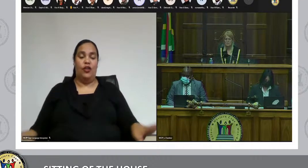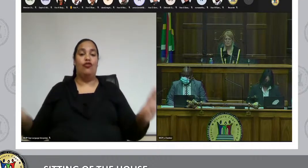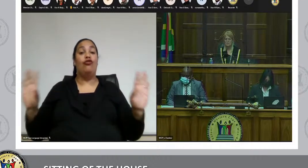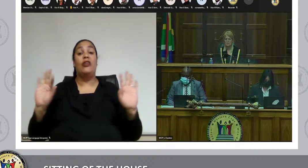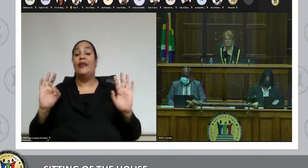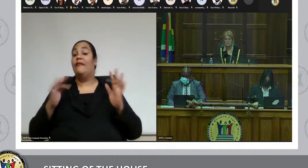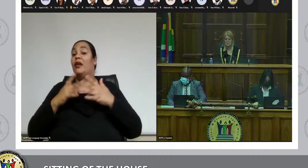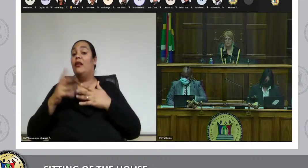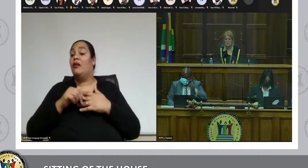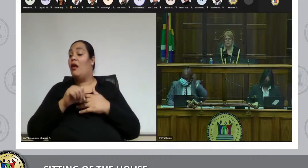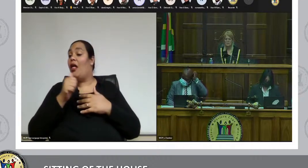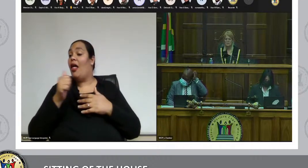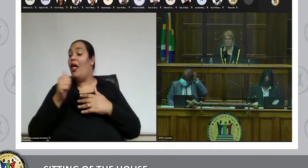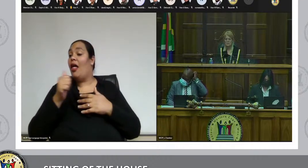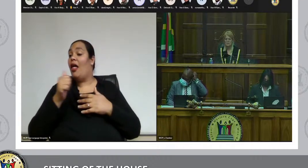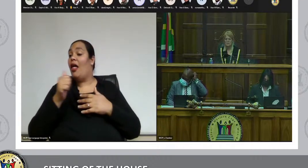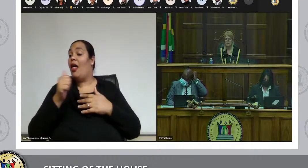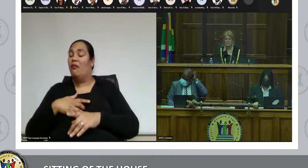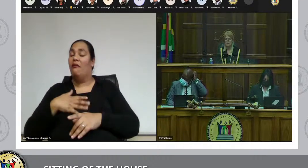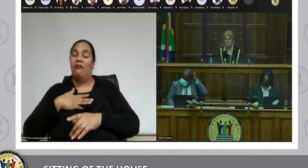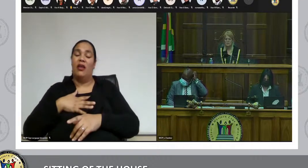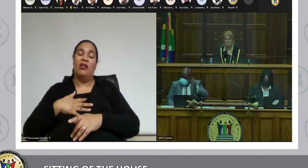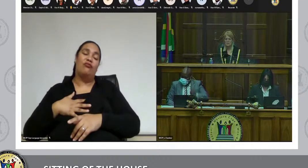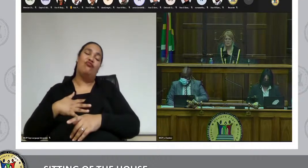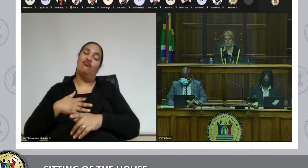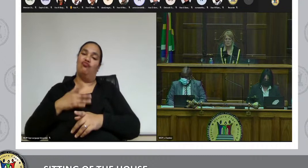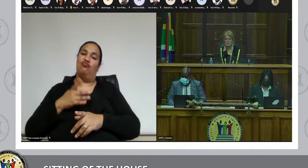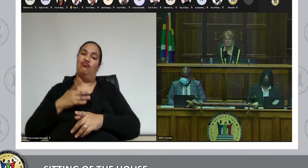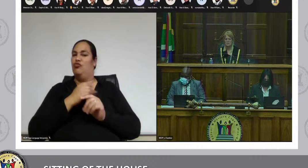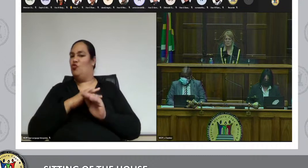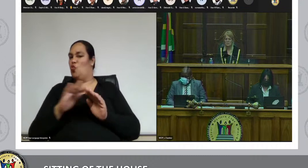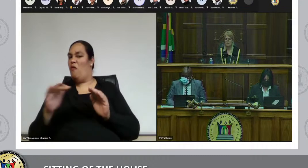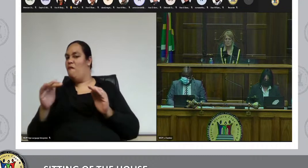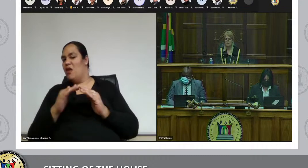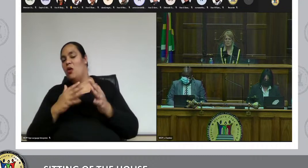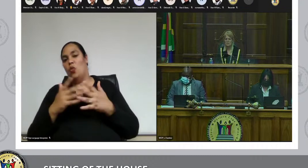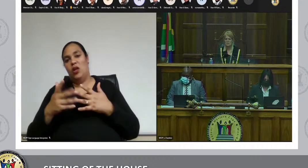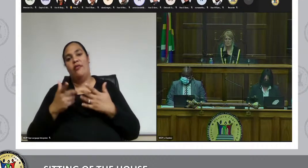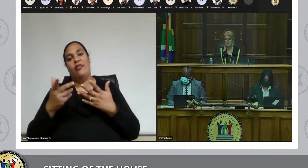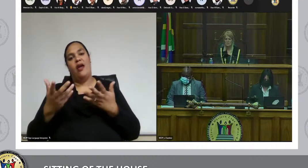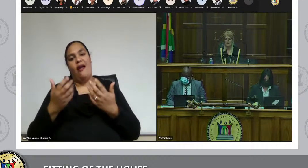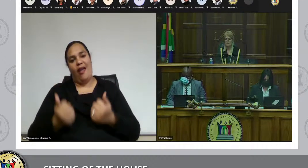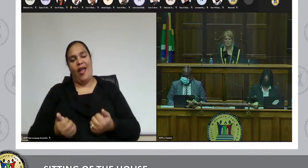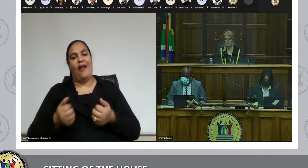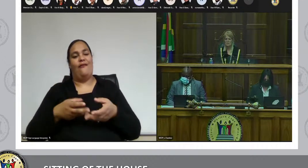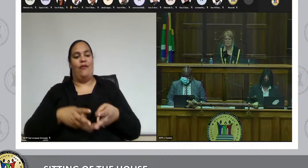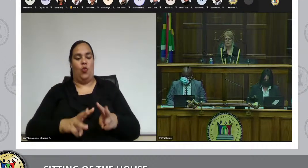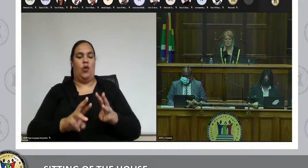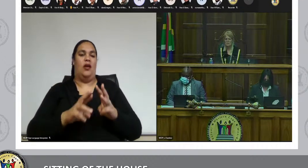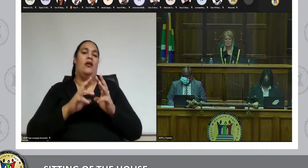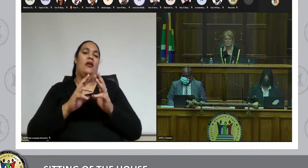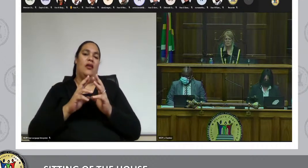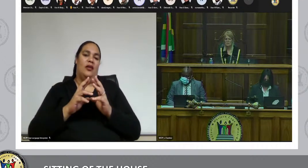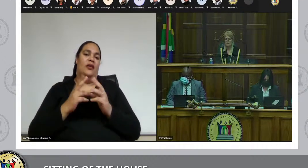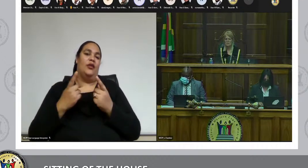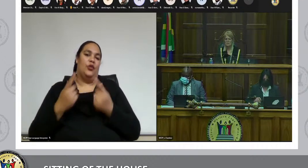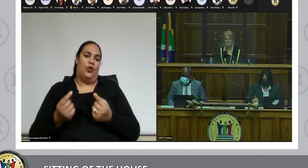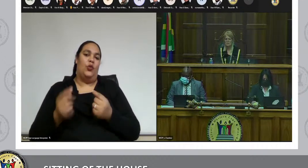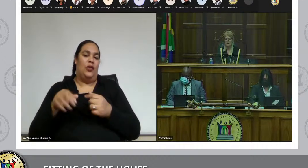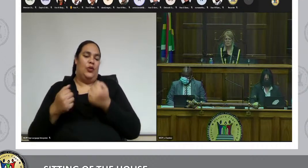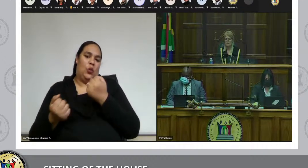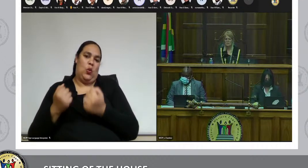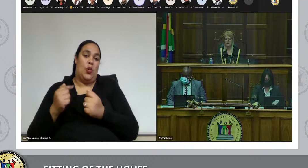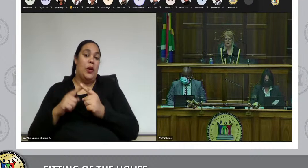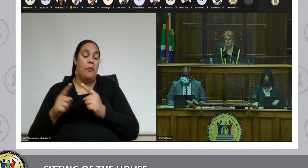any of the candidate feels that they were treated unfairly, they do have a remedy, and that remedy will be the court.